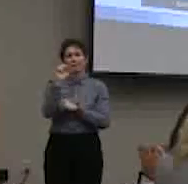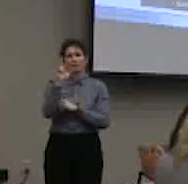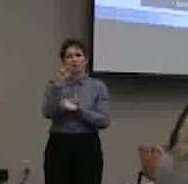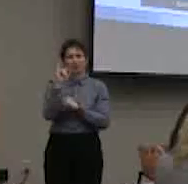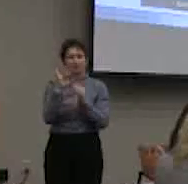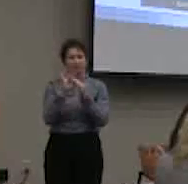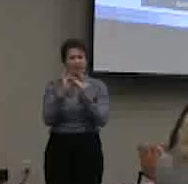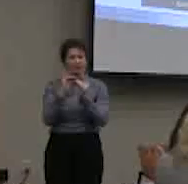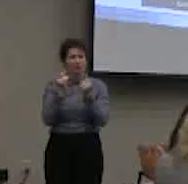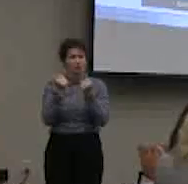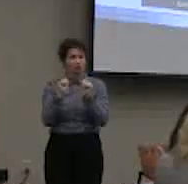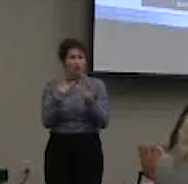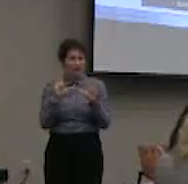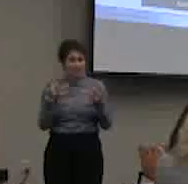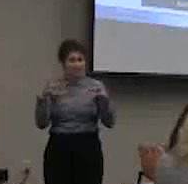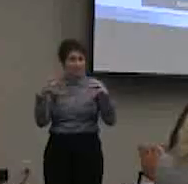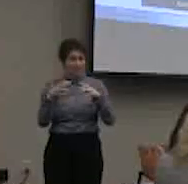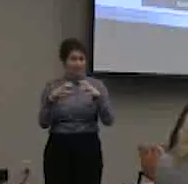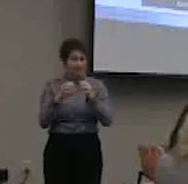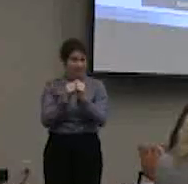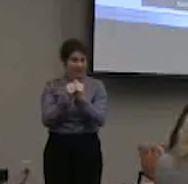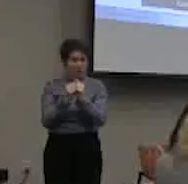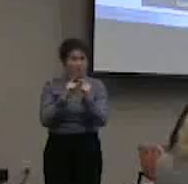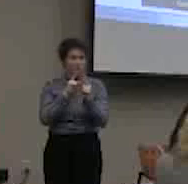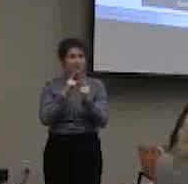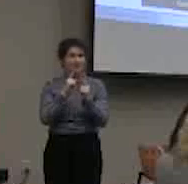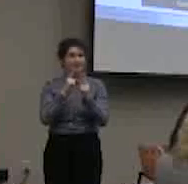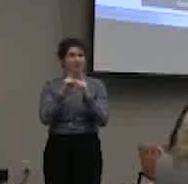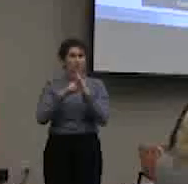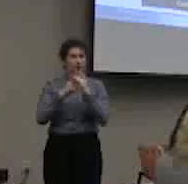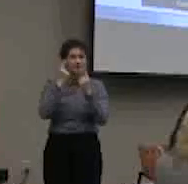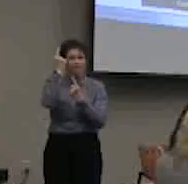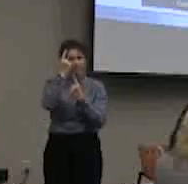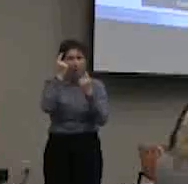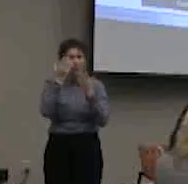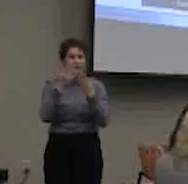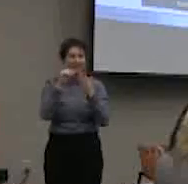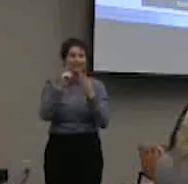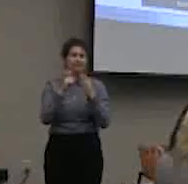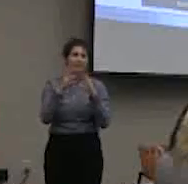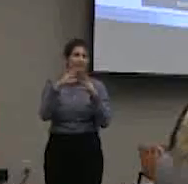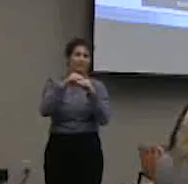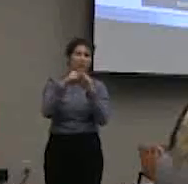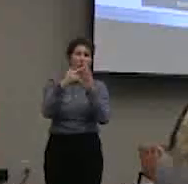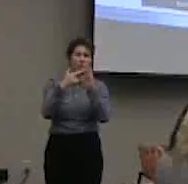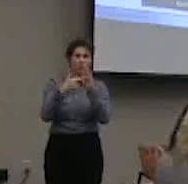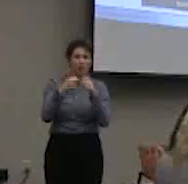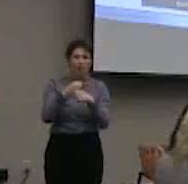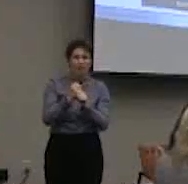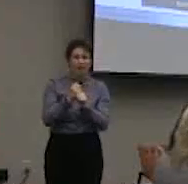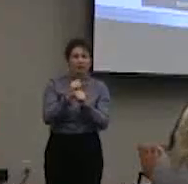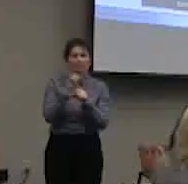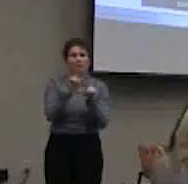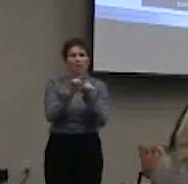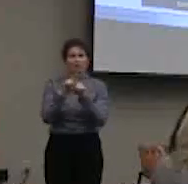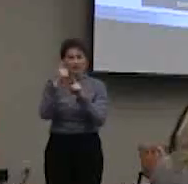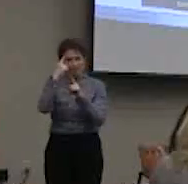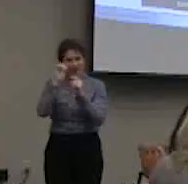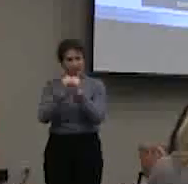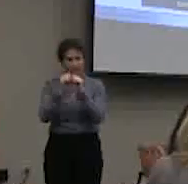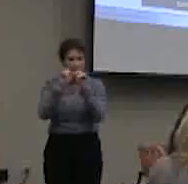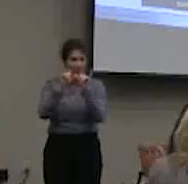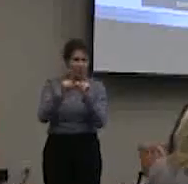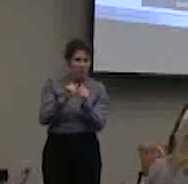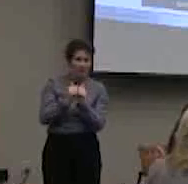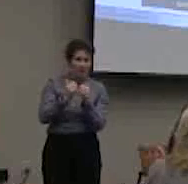together to really think about what needs to be in the rulemaking and think about metrics and outcomes. If that's